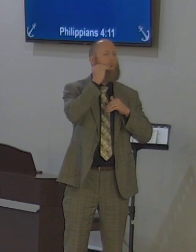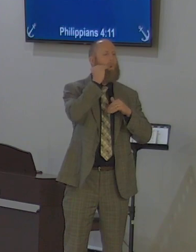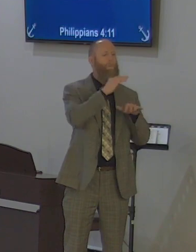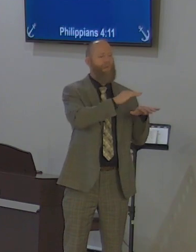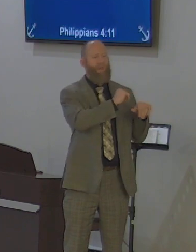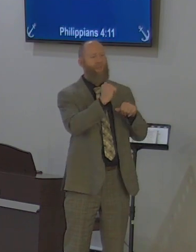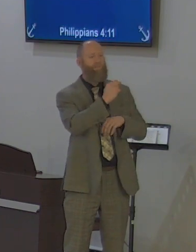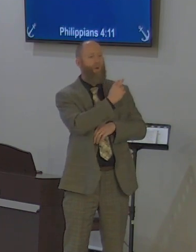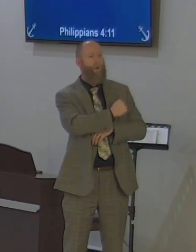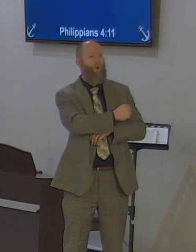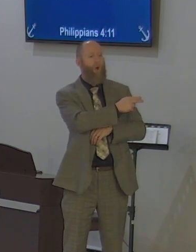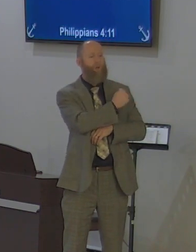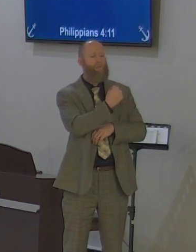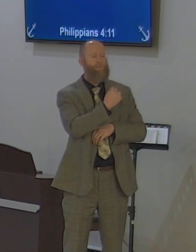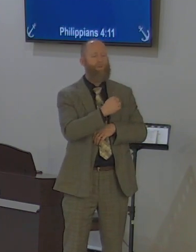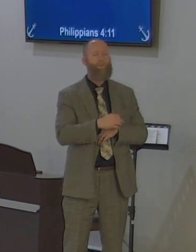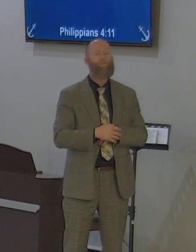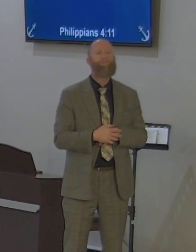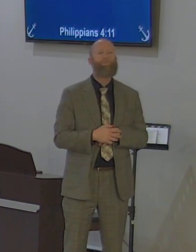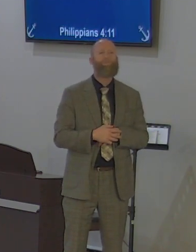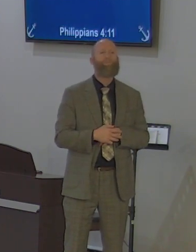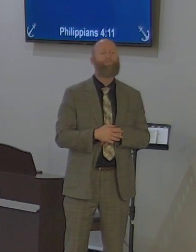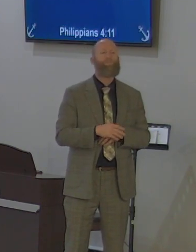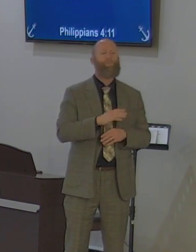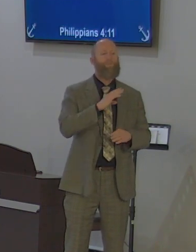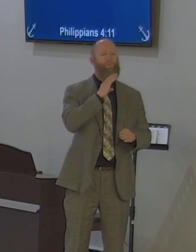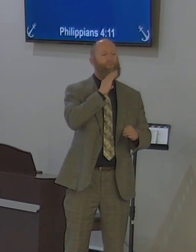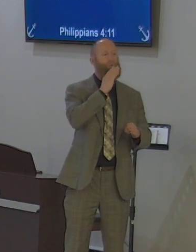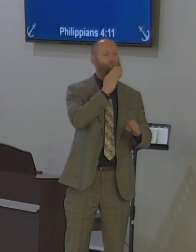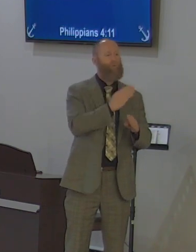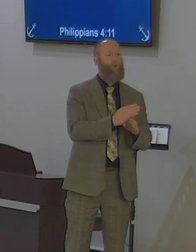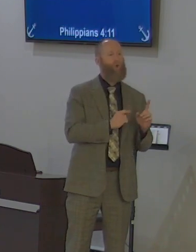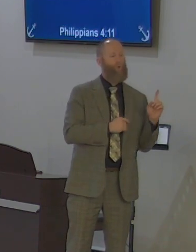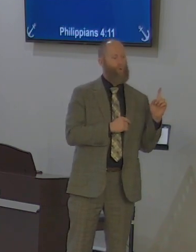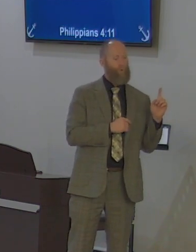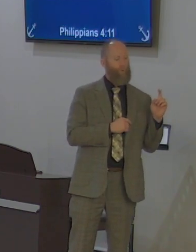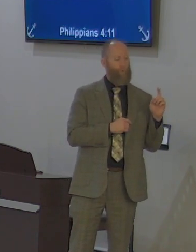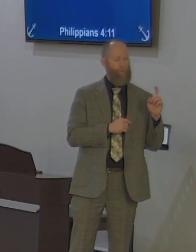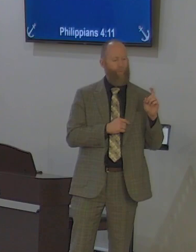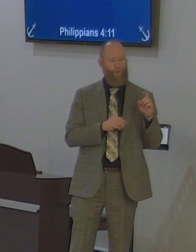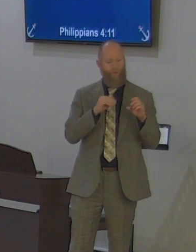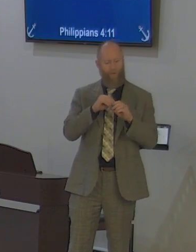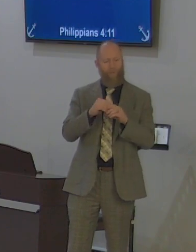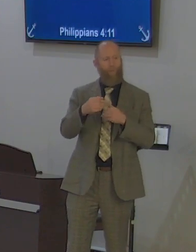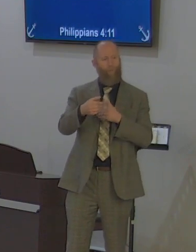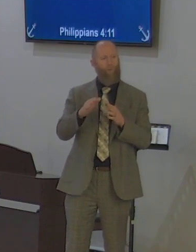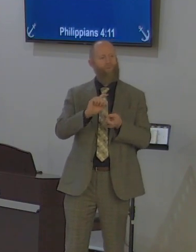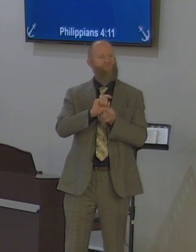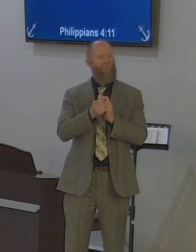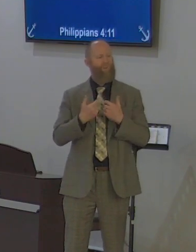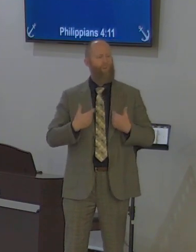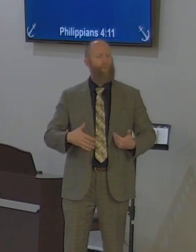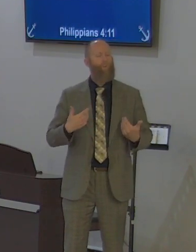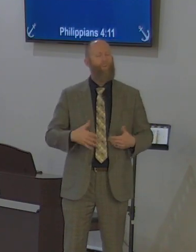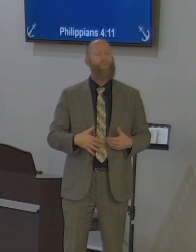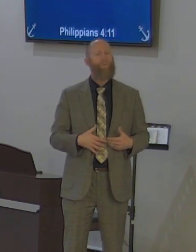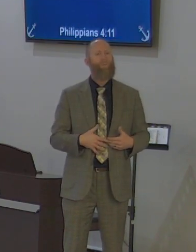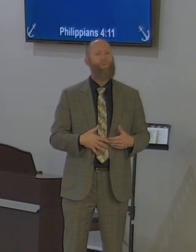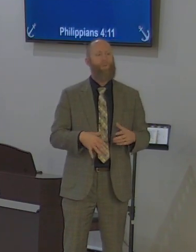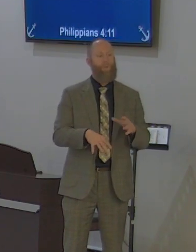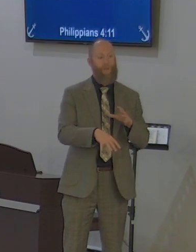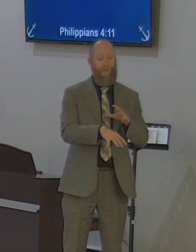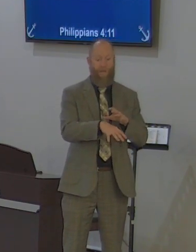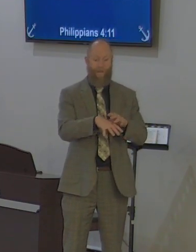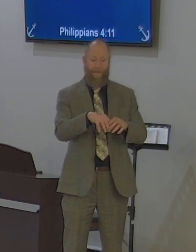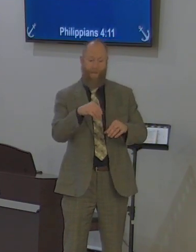walk in, and my daughter goes into the room to change into her clothes out of her robe. And she comes out of that room. She comes out of